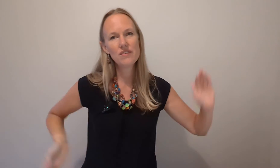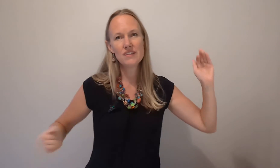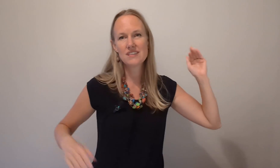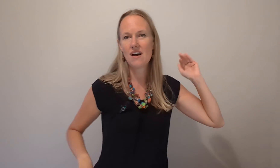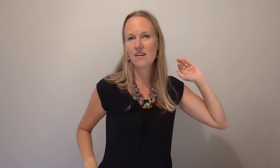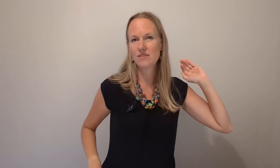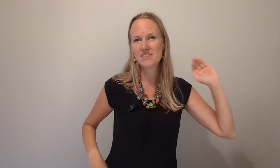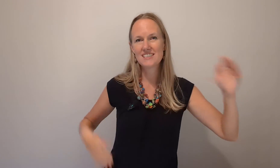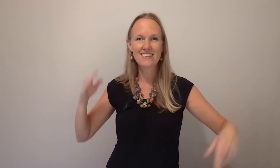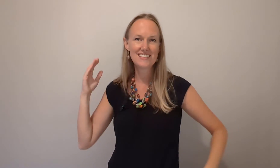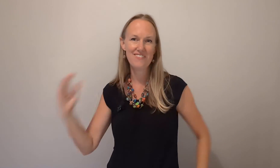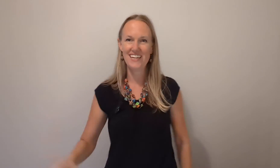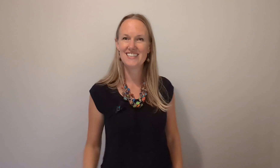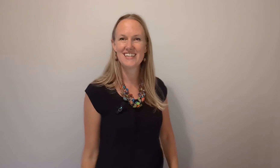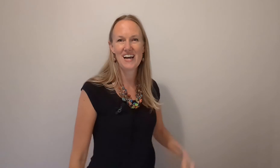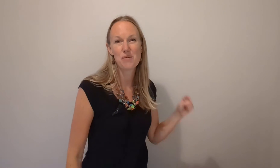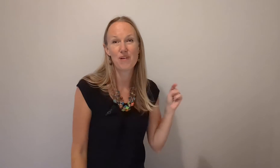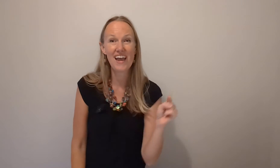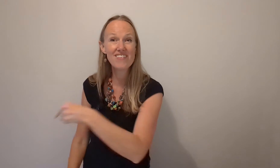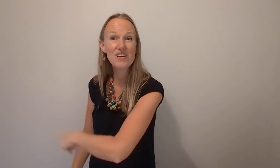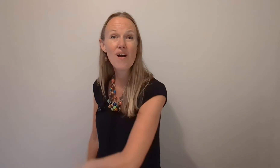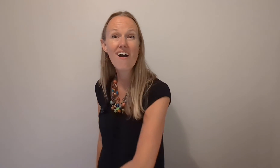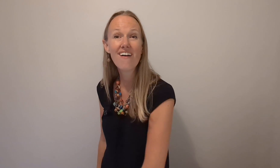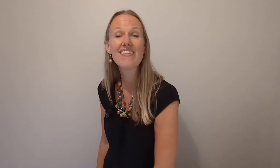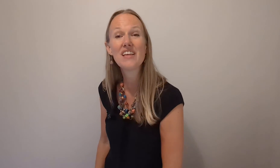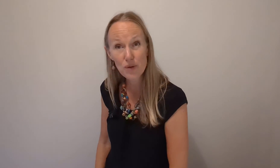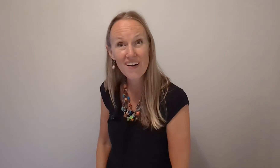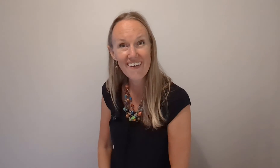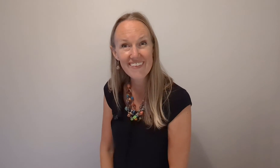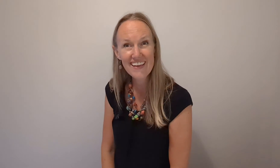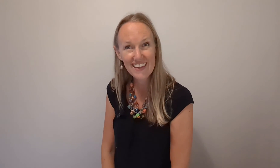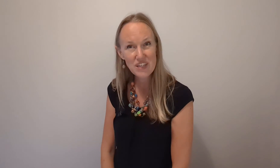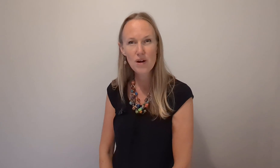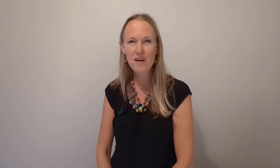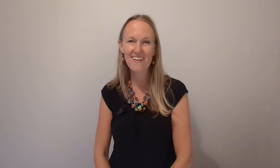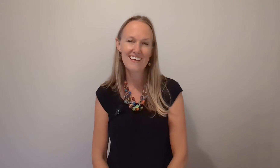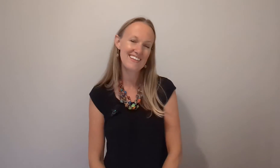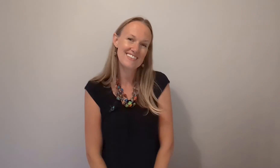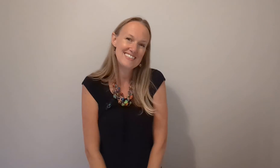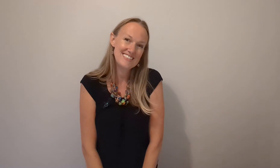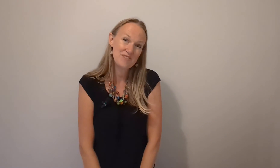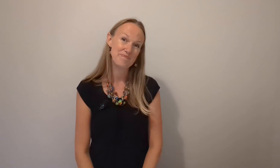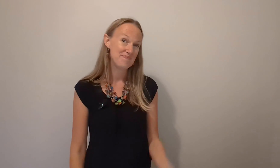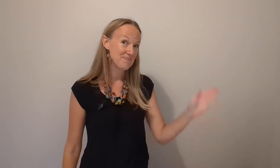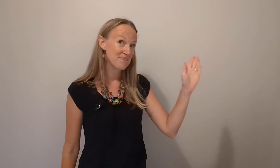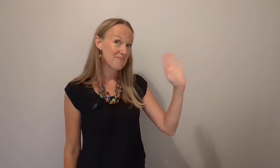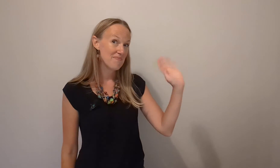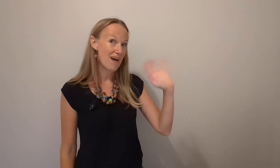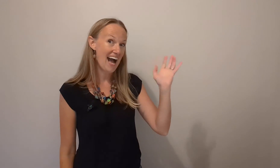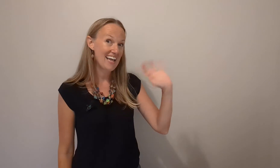through the song from start to finish. I hope wherever you are, that you are healthy and you are well, and that I'll see you soon. Bye.